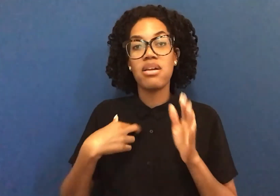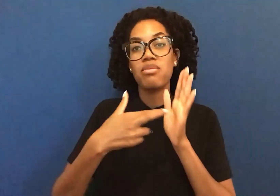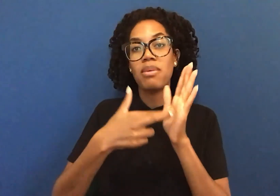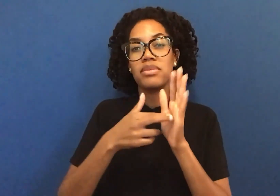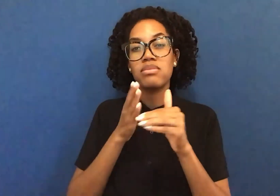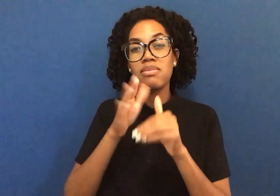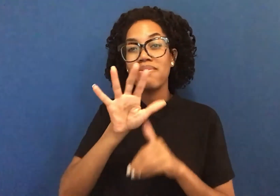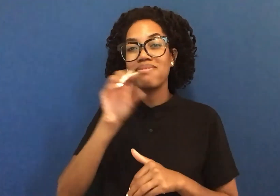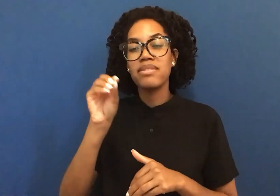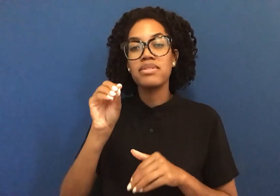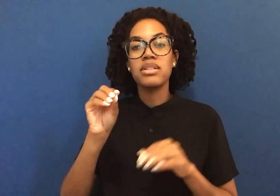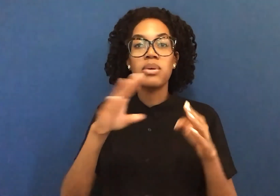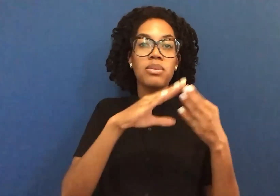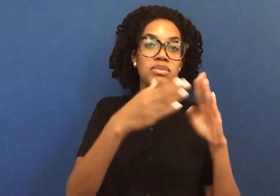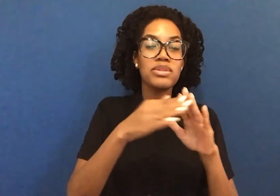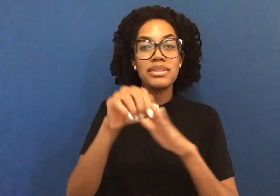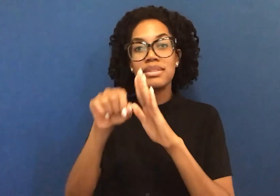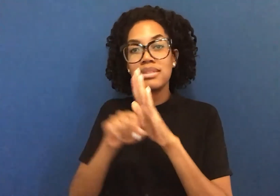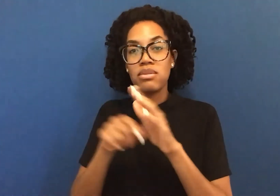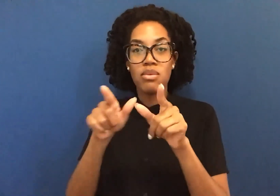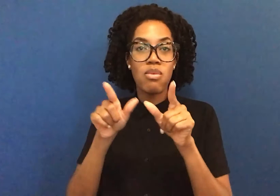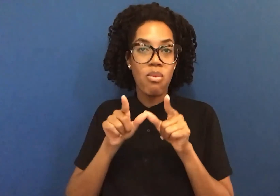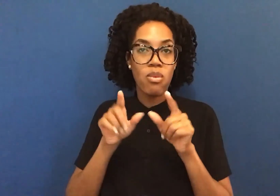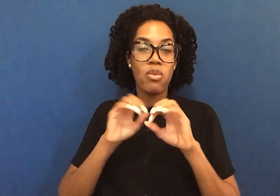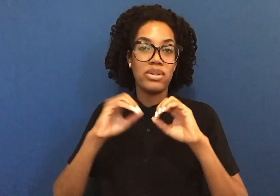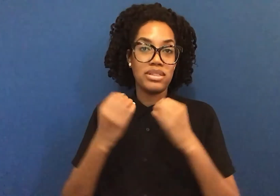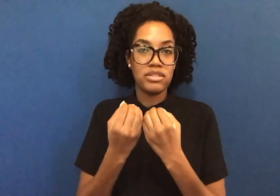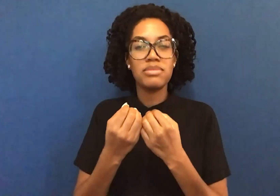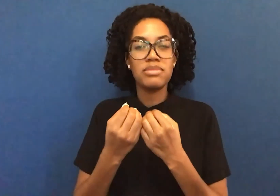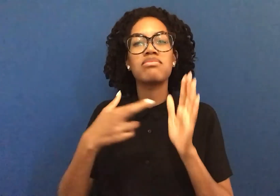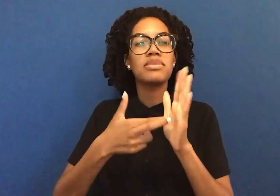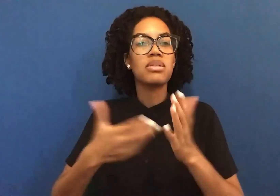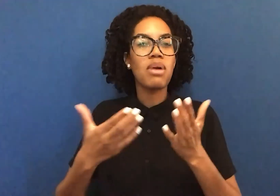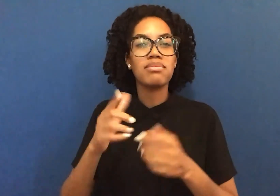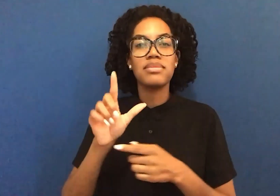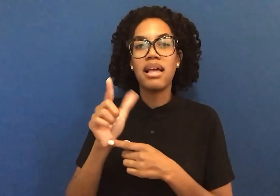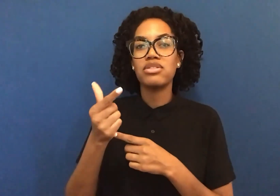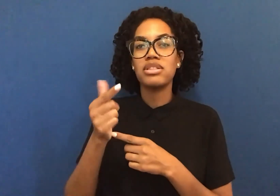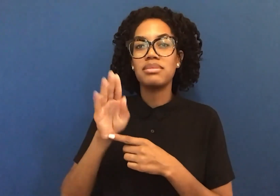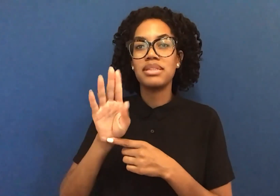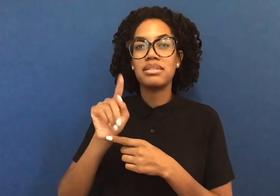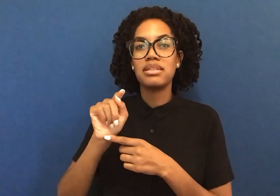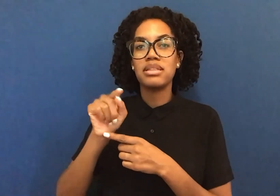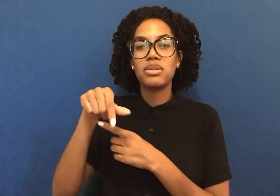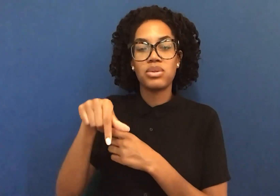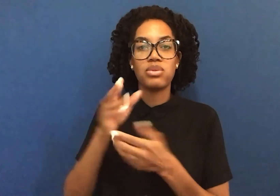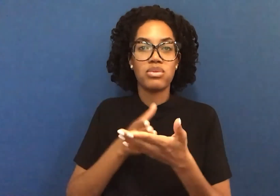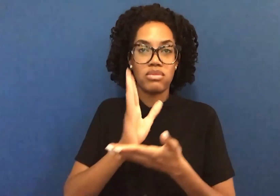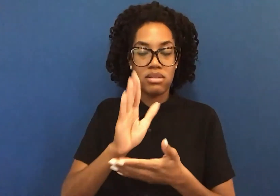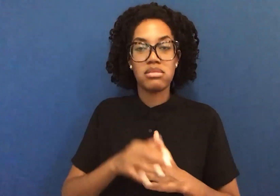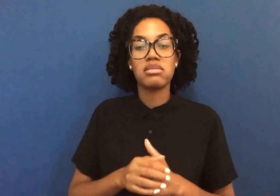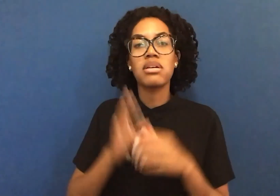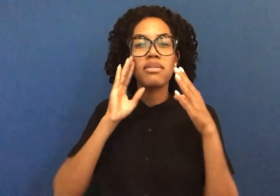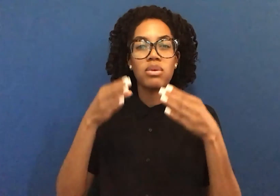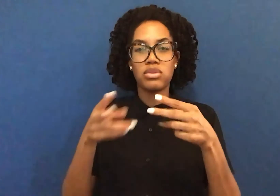community-based organizations working in public health and LGBTQ rights. We focus our advocacy in two areas.